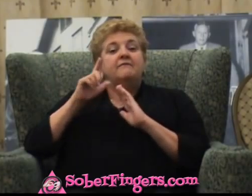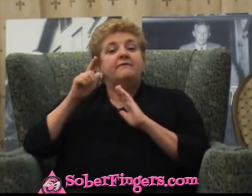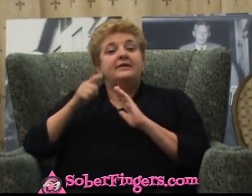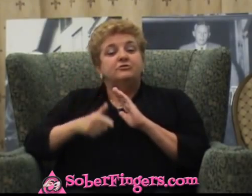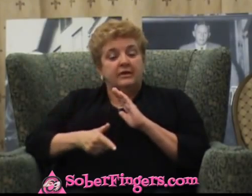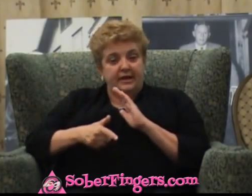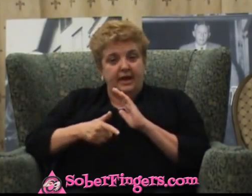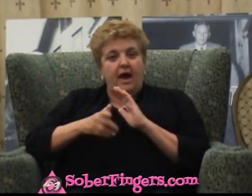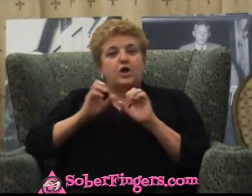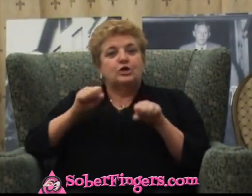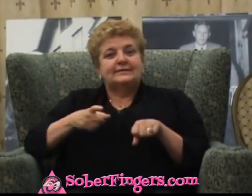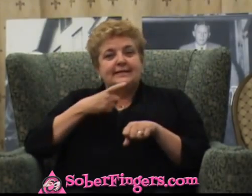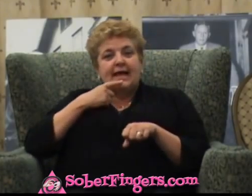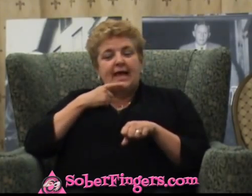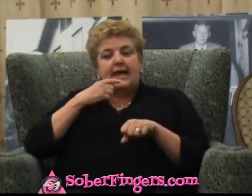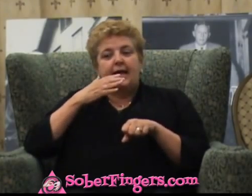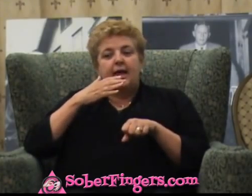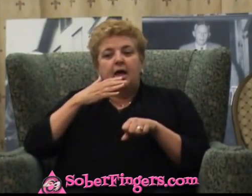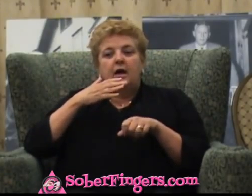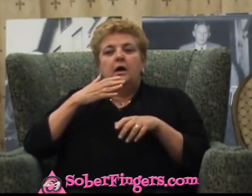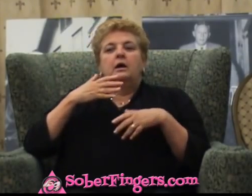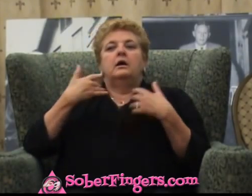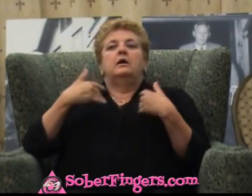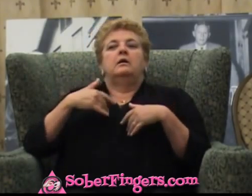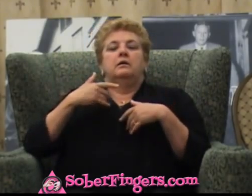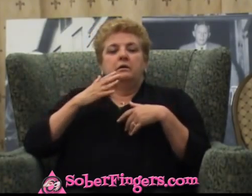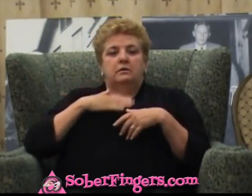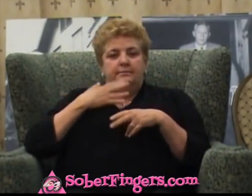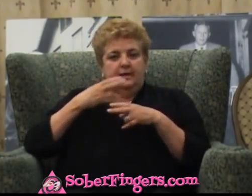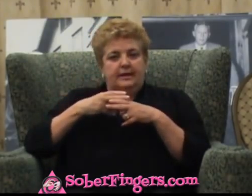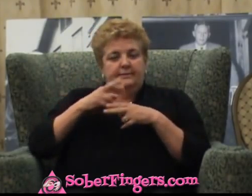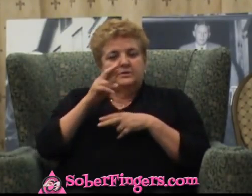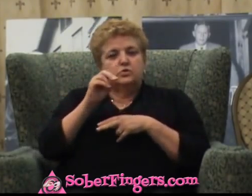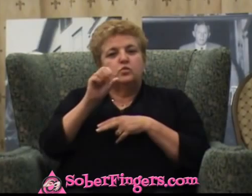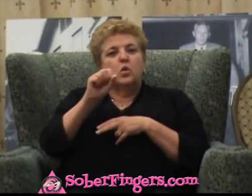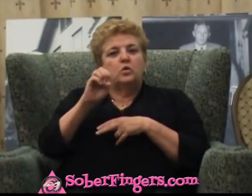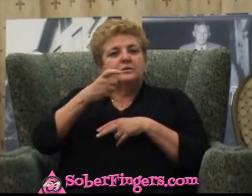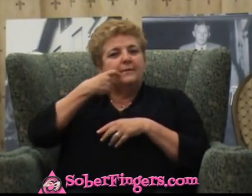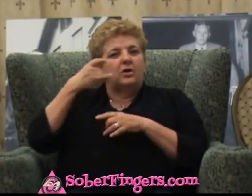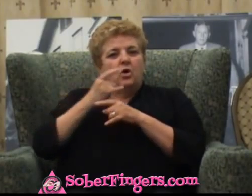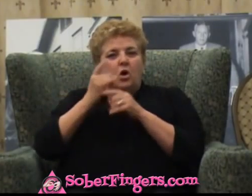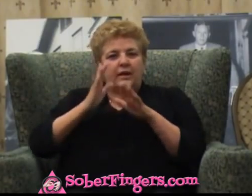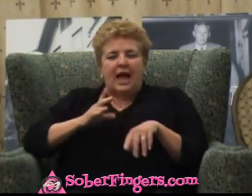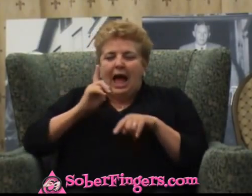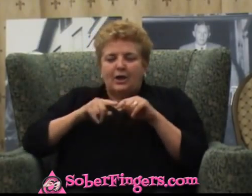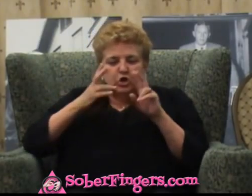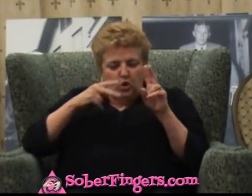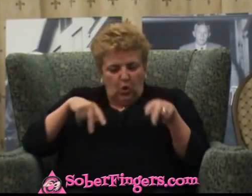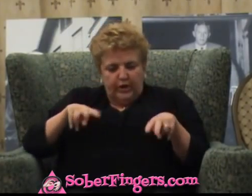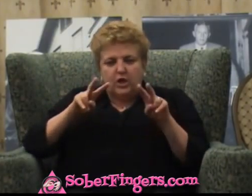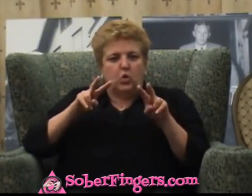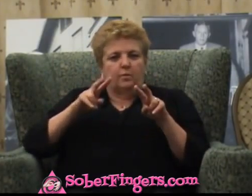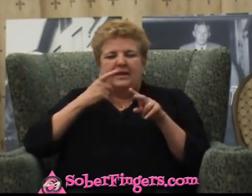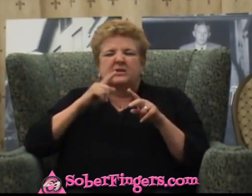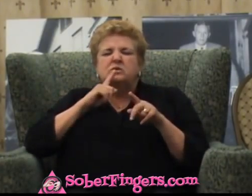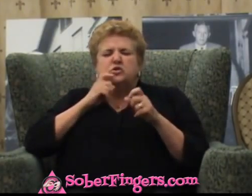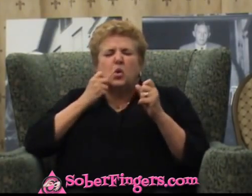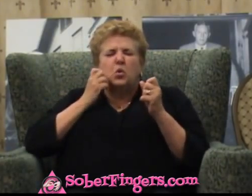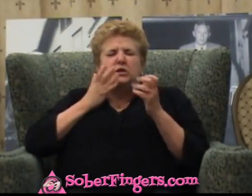passed out of my mouth because I couldn't look at you because I was so ashamed of me. But eventually, when your head starts to clear and you start doing